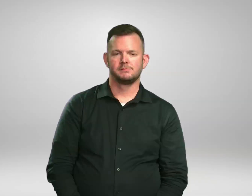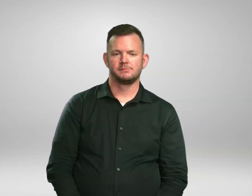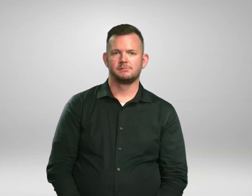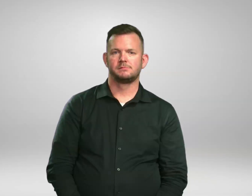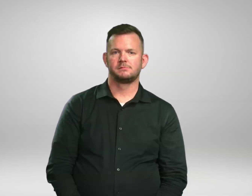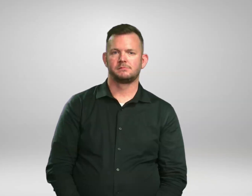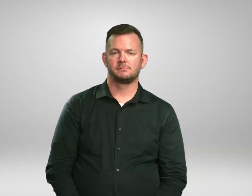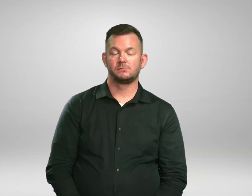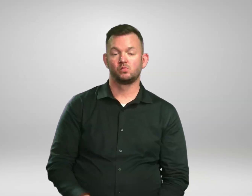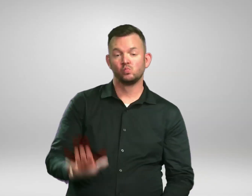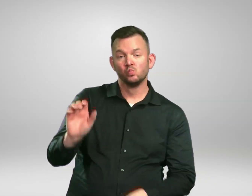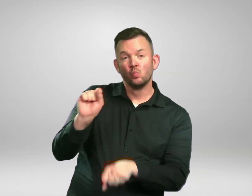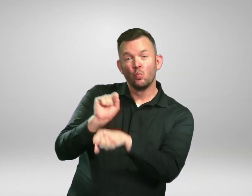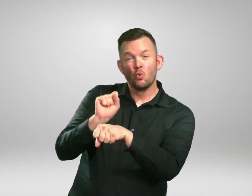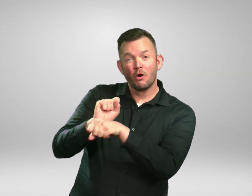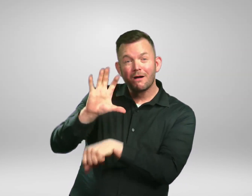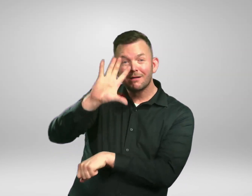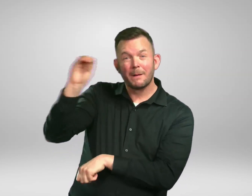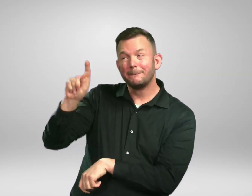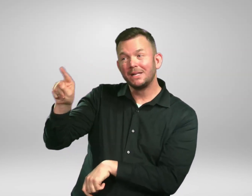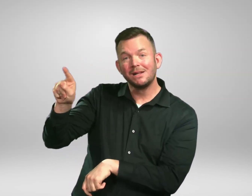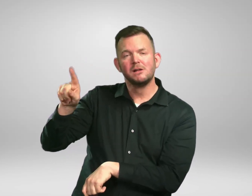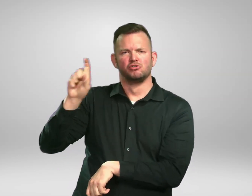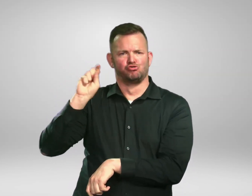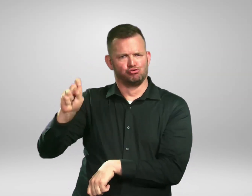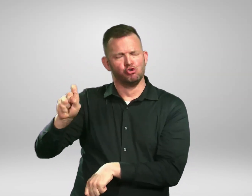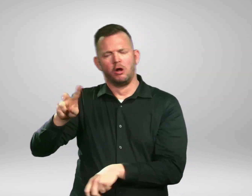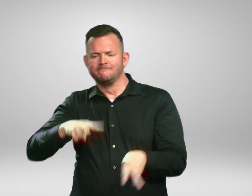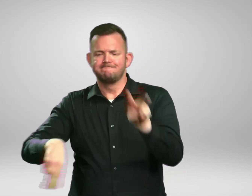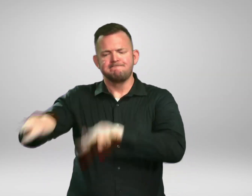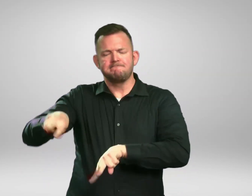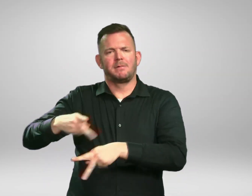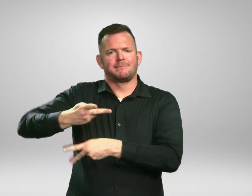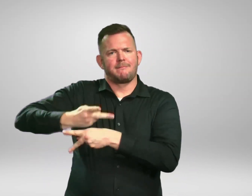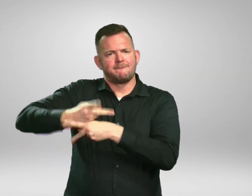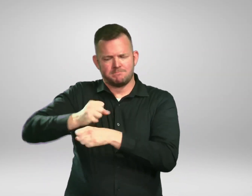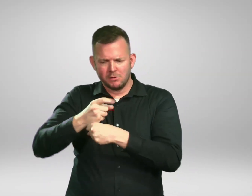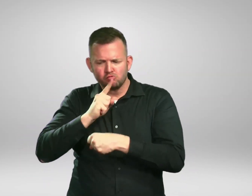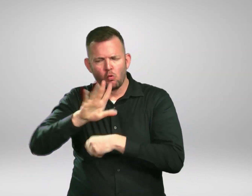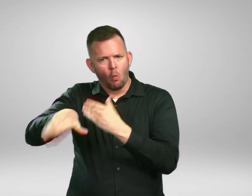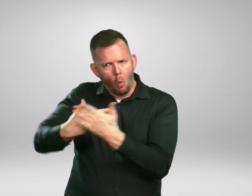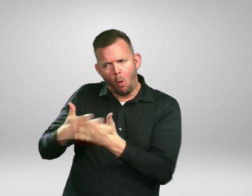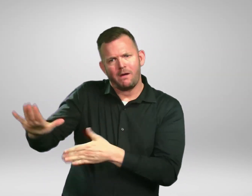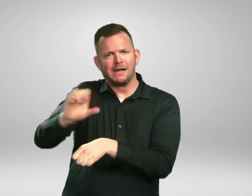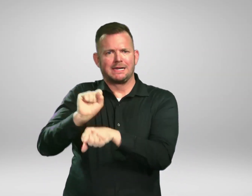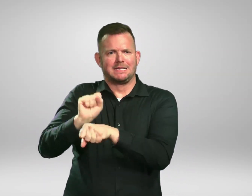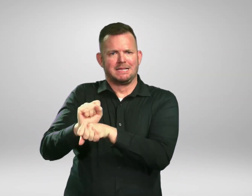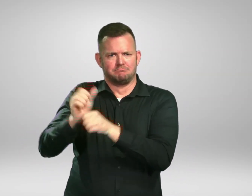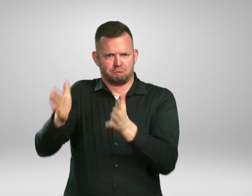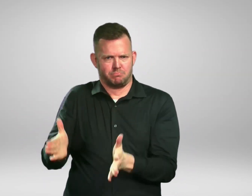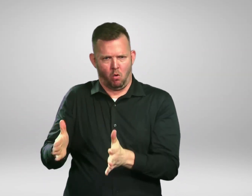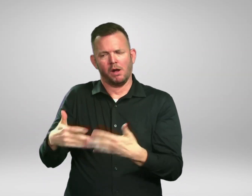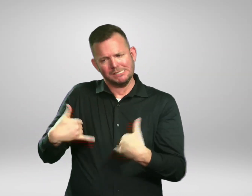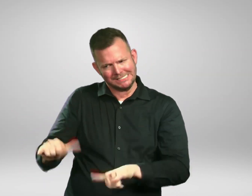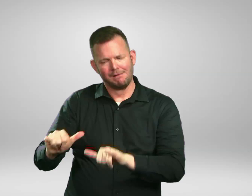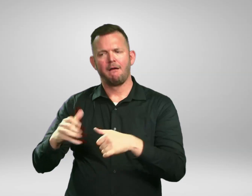Employers should take steps to make it more feasible for their employees to work in ways that minimize